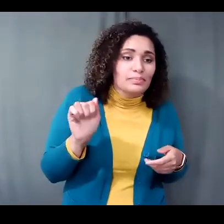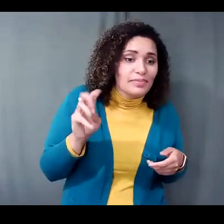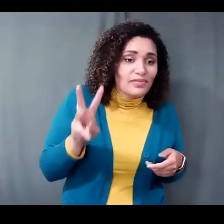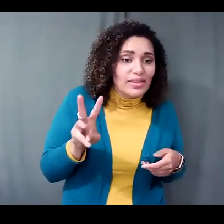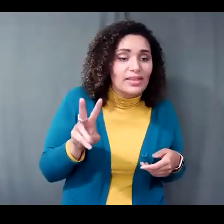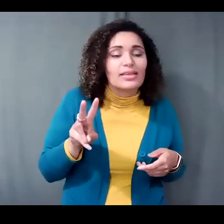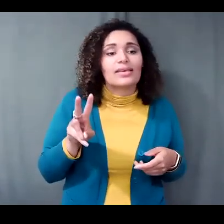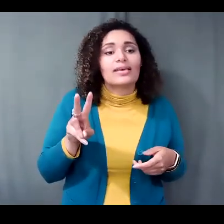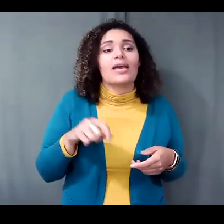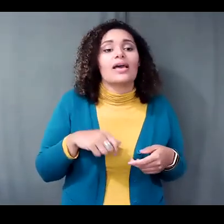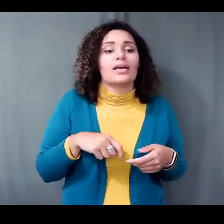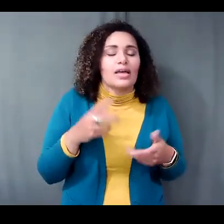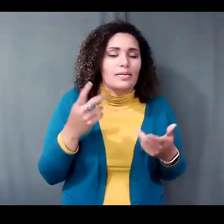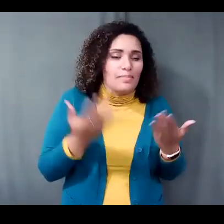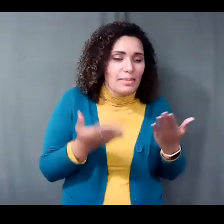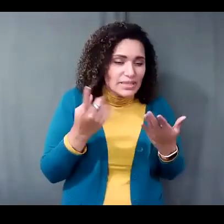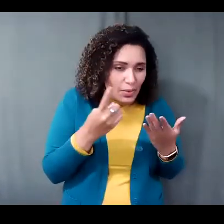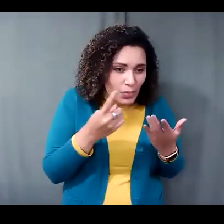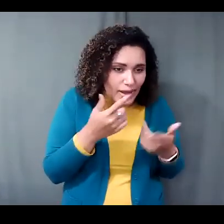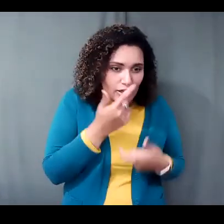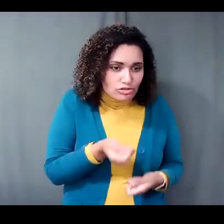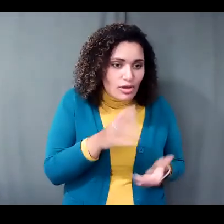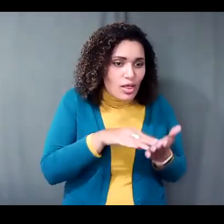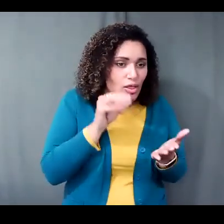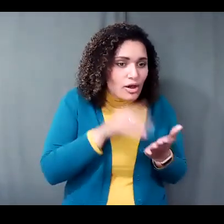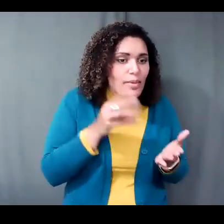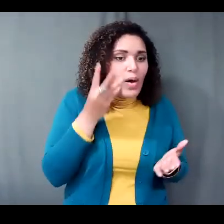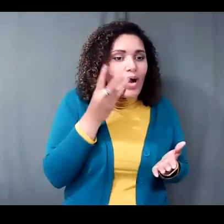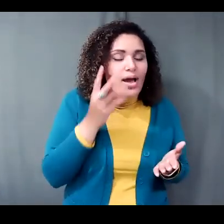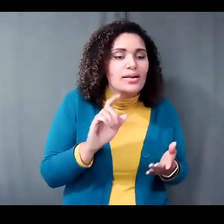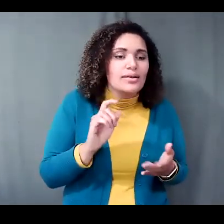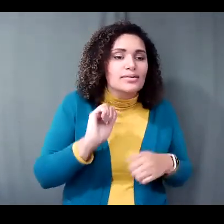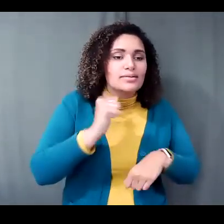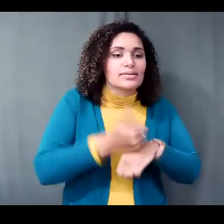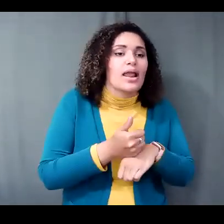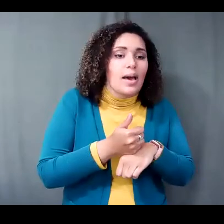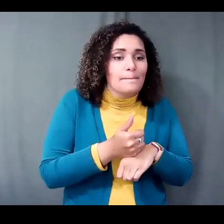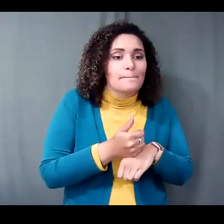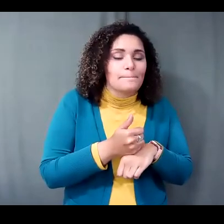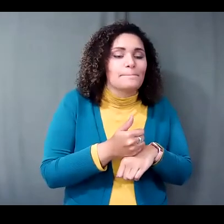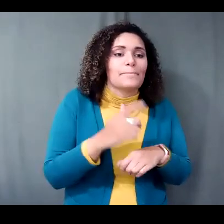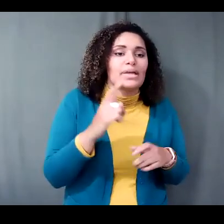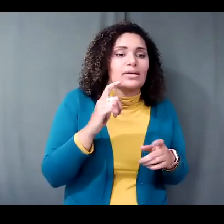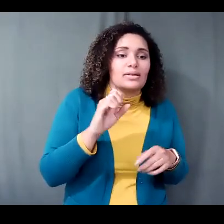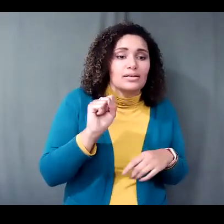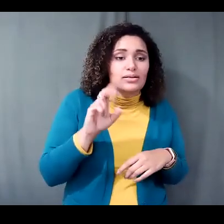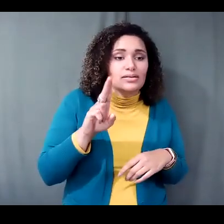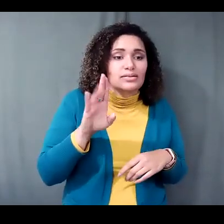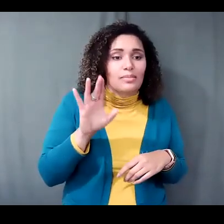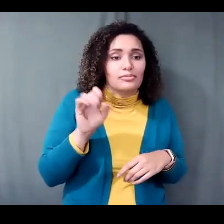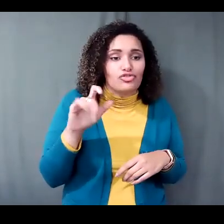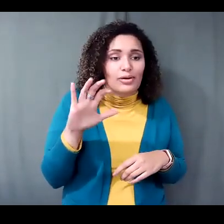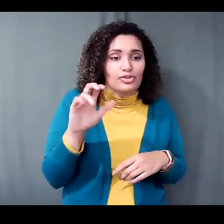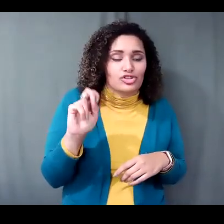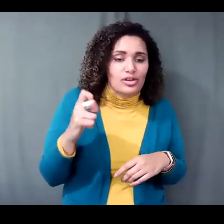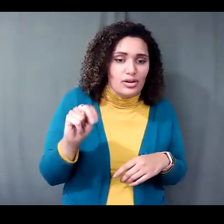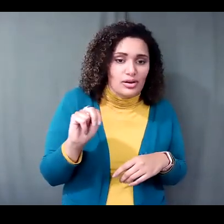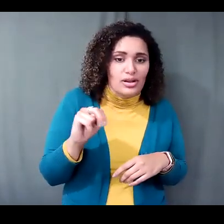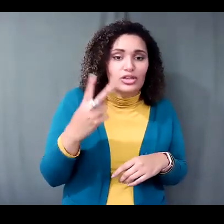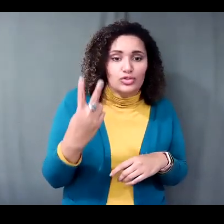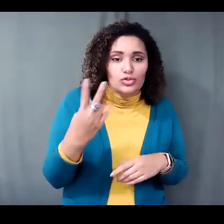work with him to put together a menu. We'll have a wine that it pairs with. And then if you're interested, you can come and get the ingredients from us kind